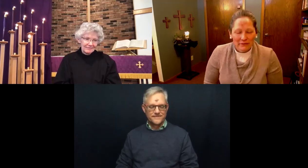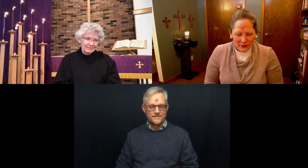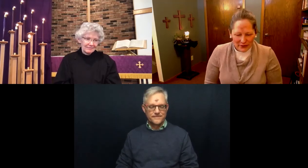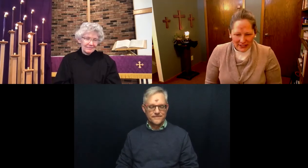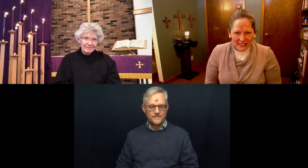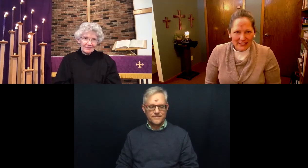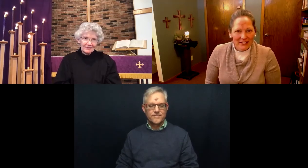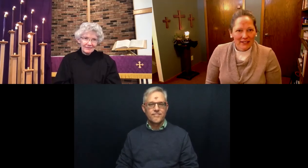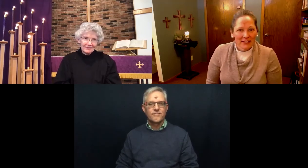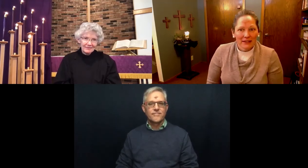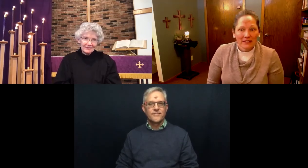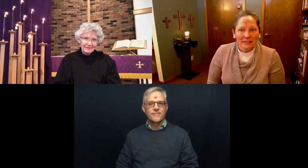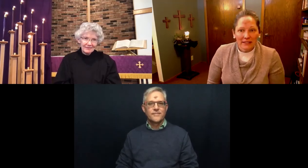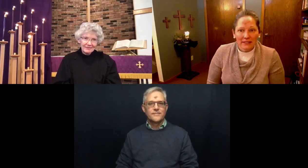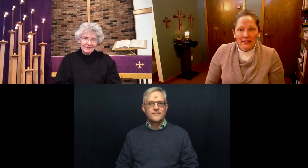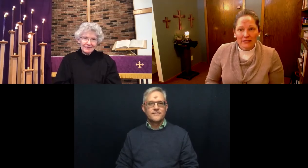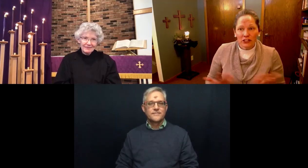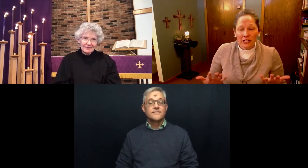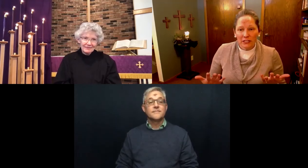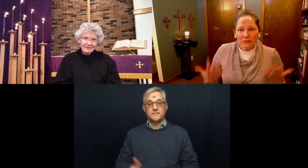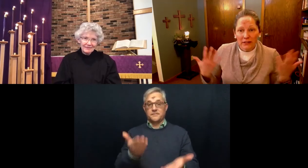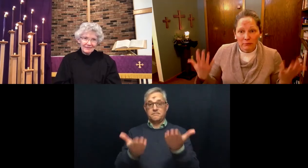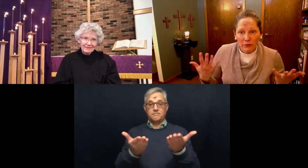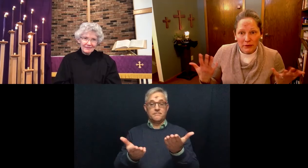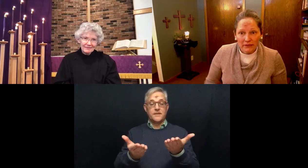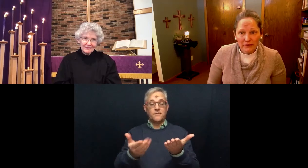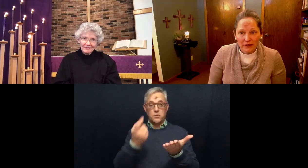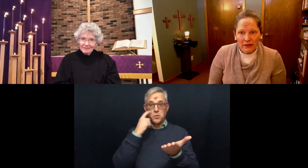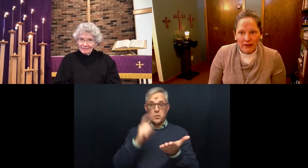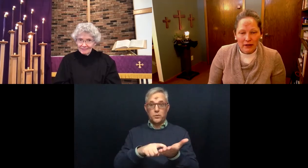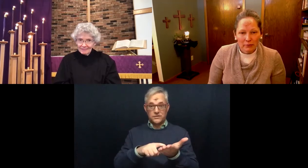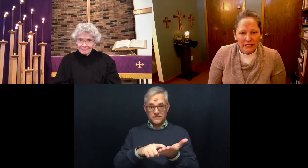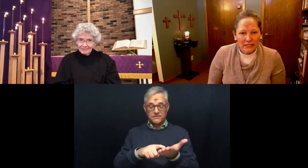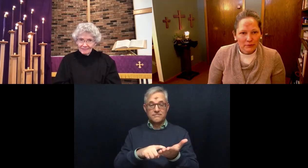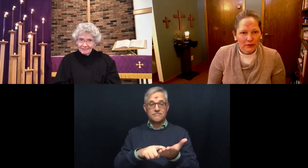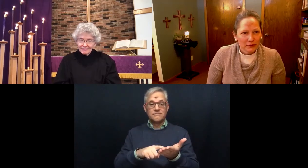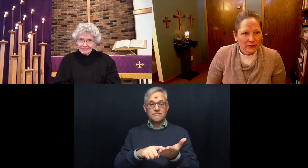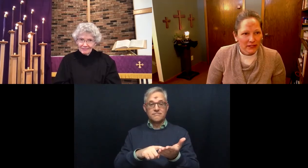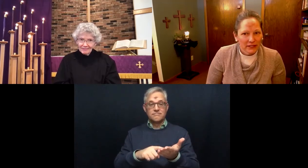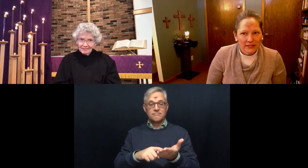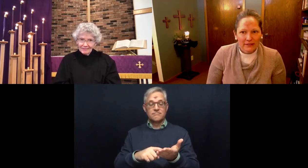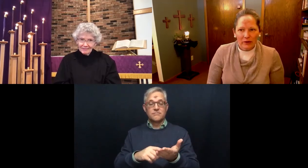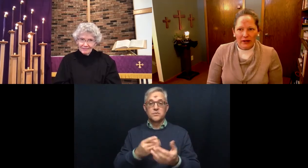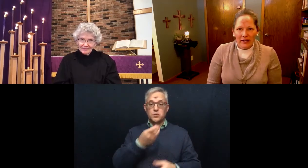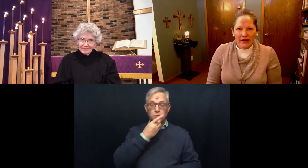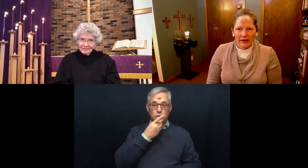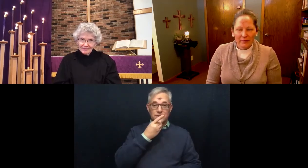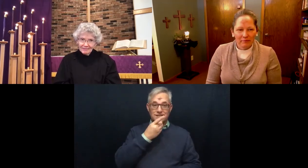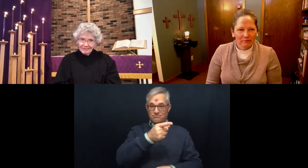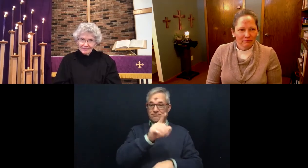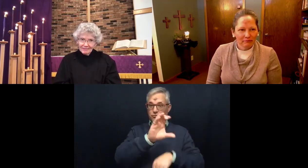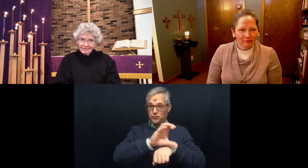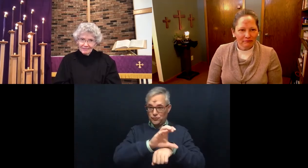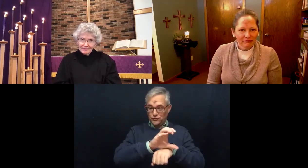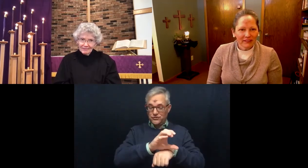you maybe have noticed that the scene has changed in both of our places, where Dorothy is and where I am.